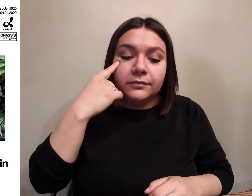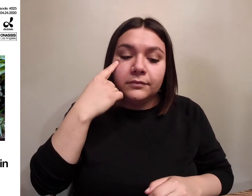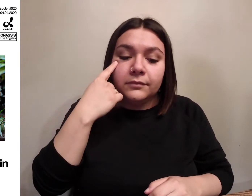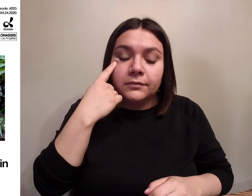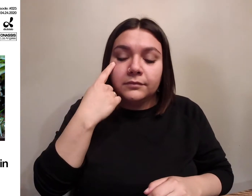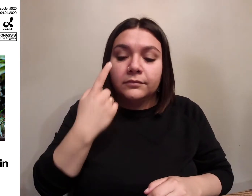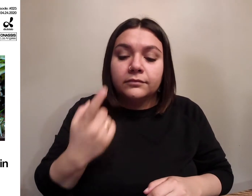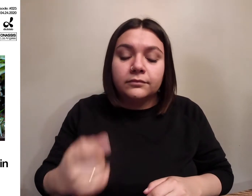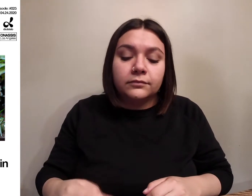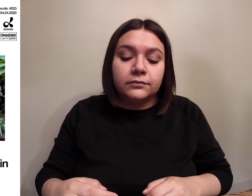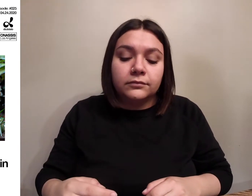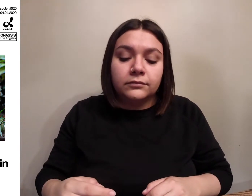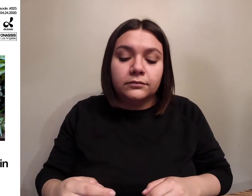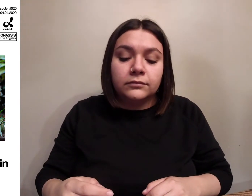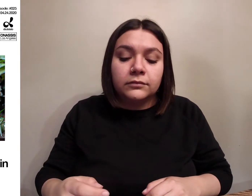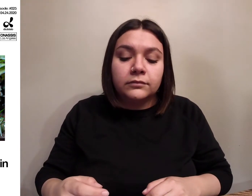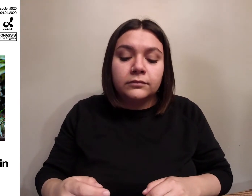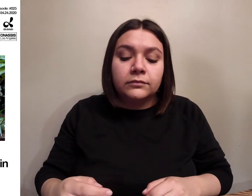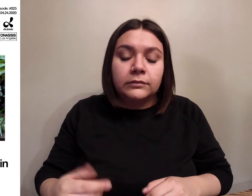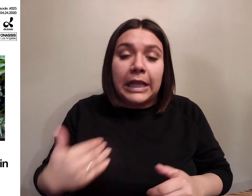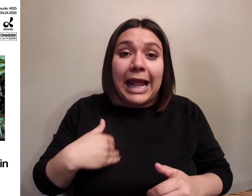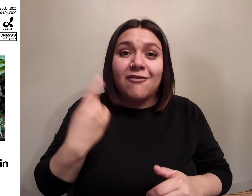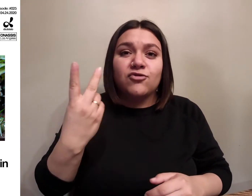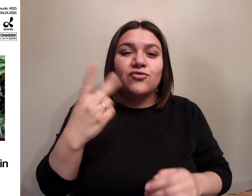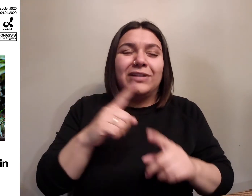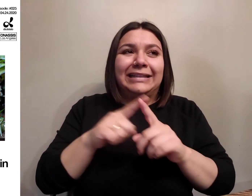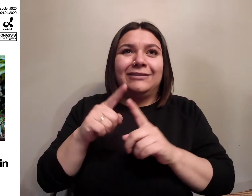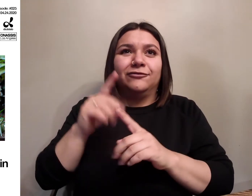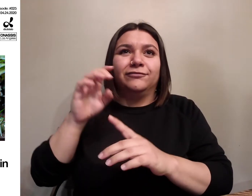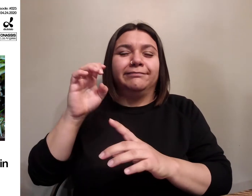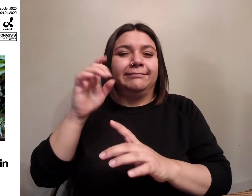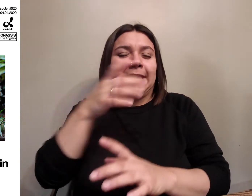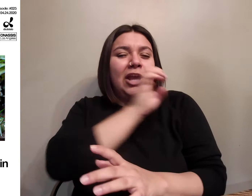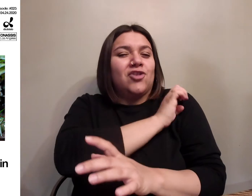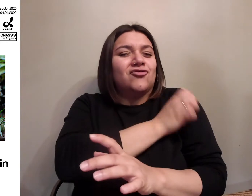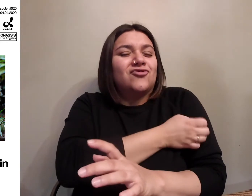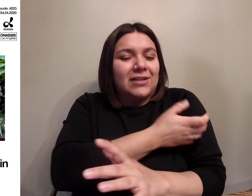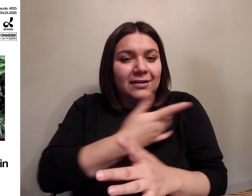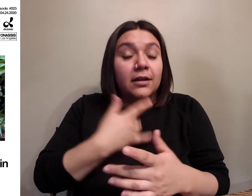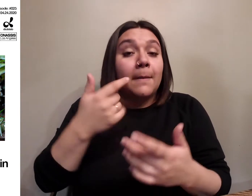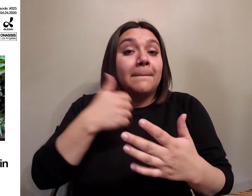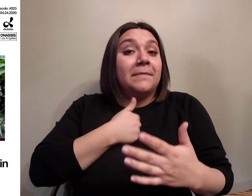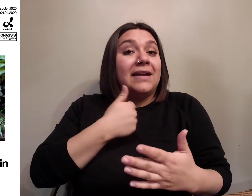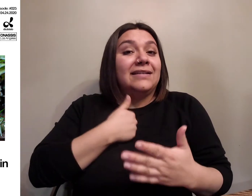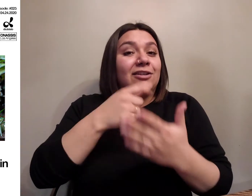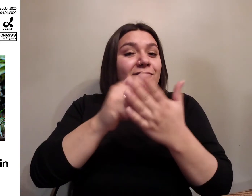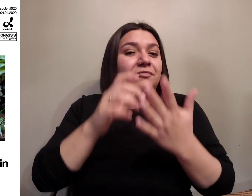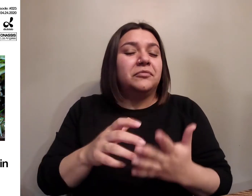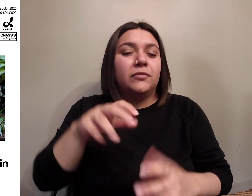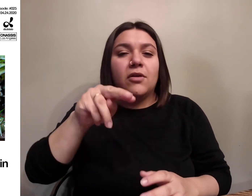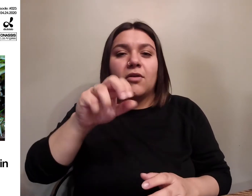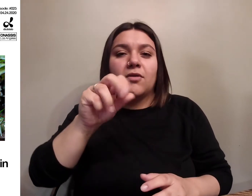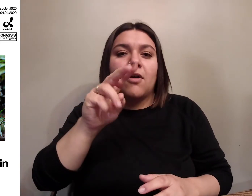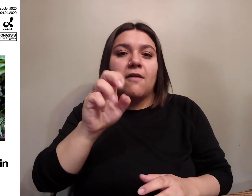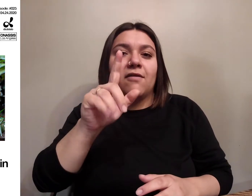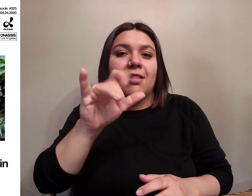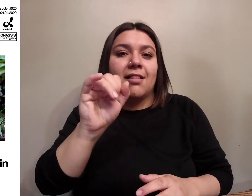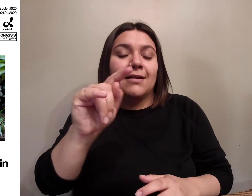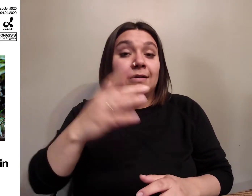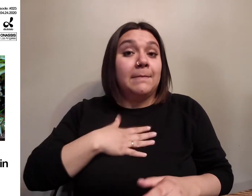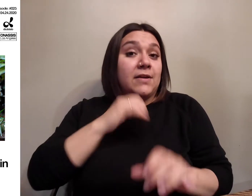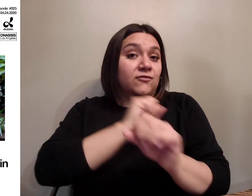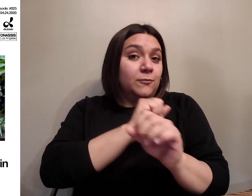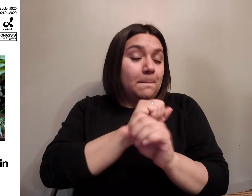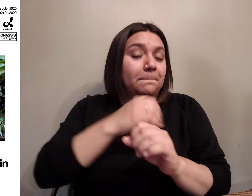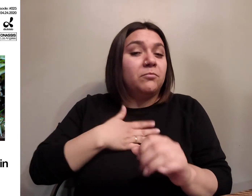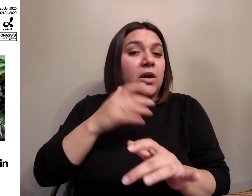days? You know, it's I think I have two opposite energies, if I